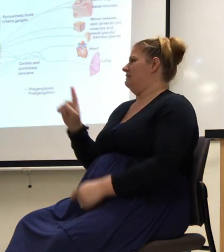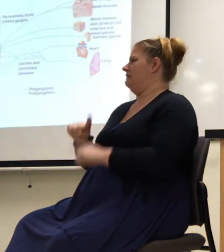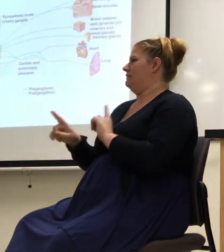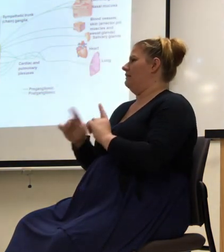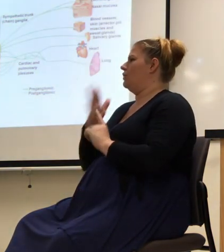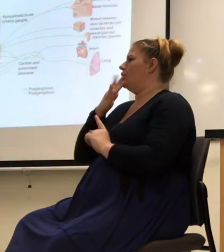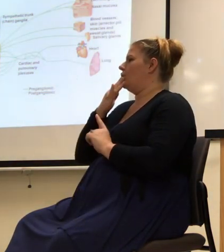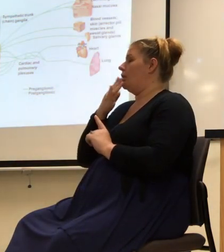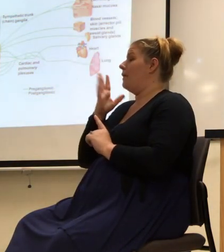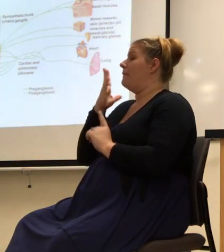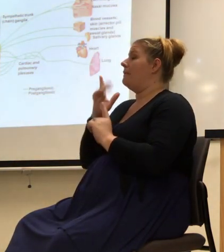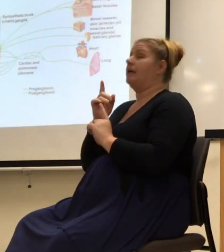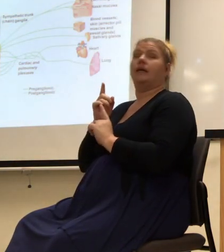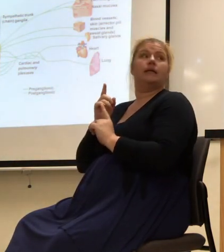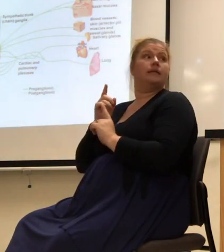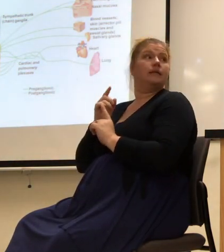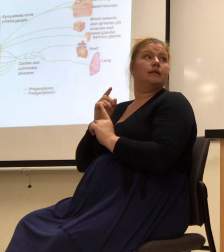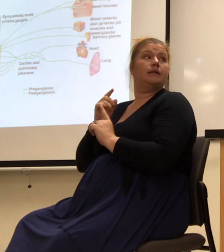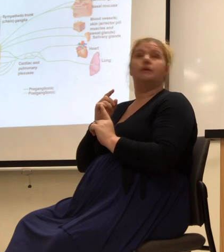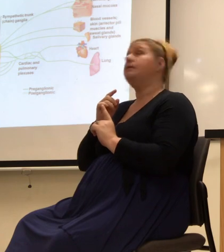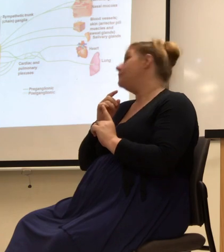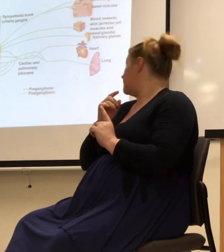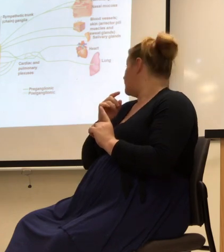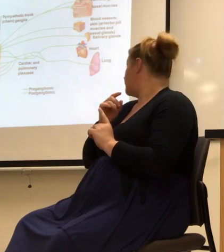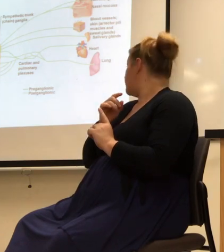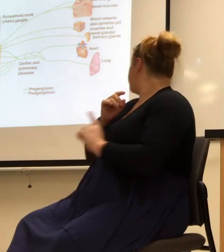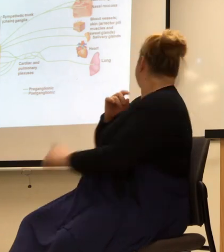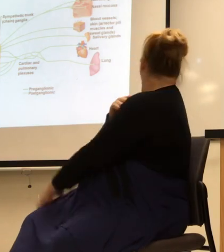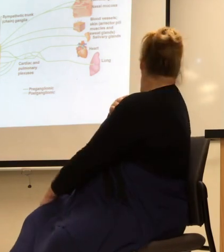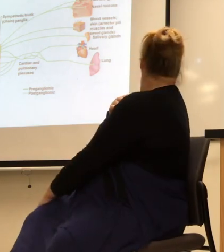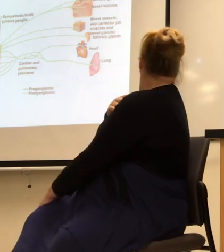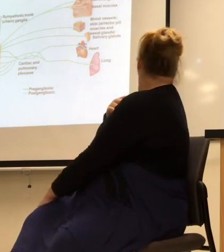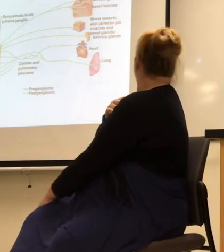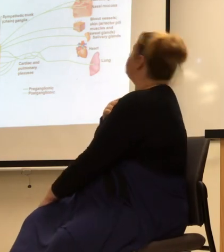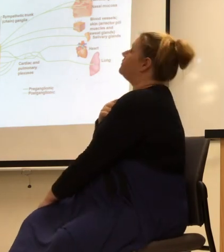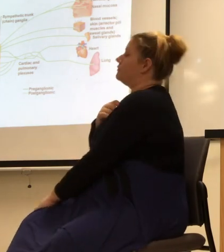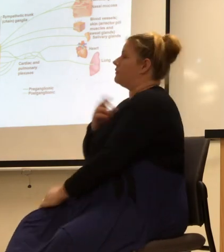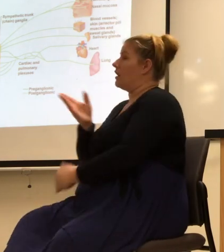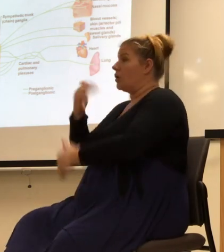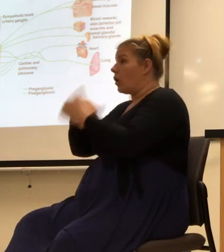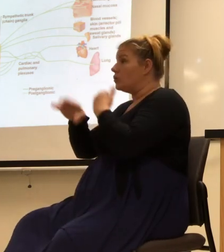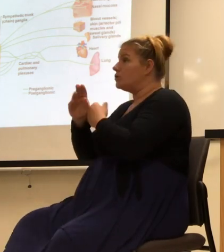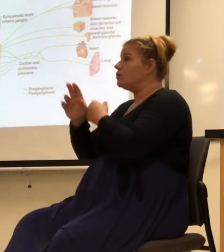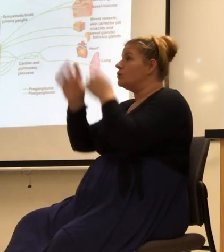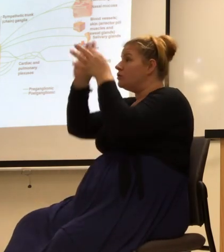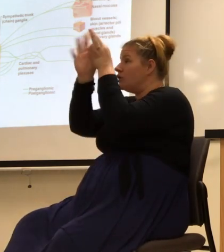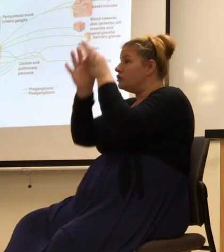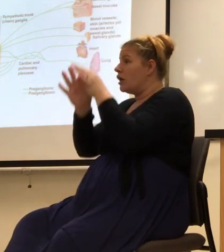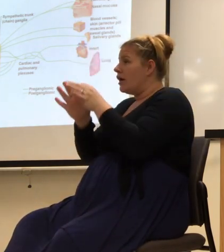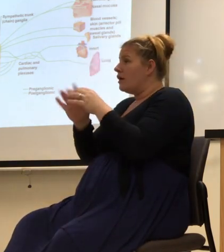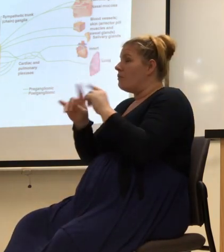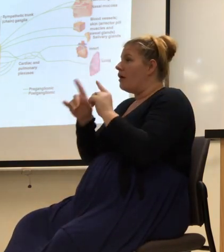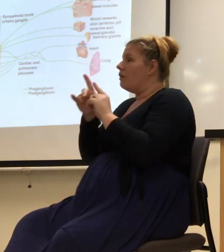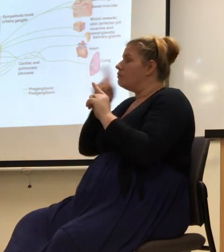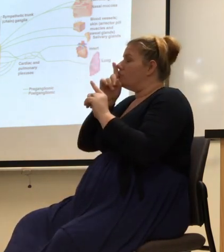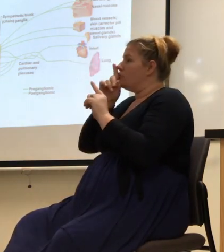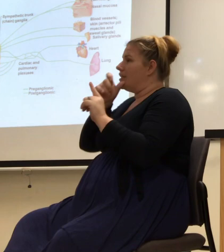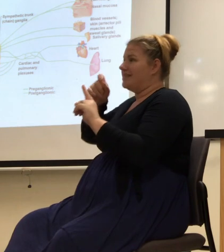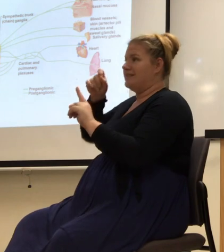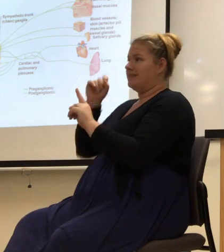Maybe it's coming off. Maybe it enters the chain, but does not synapse, and it goes up to the